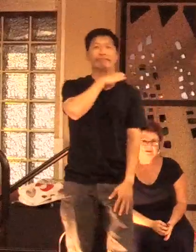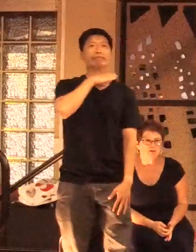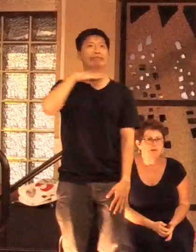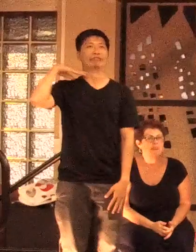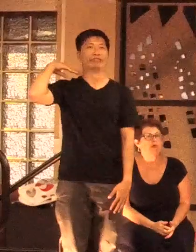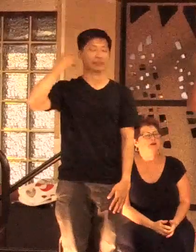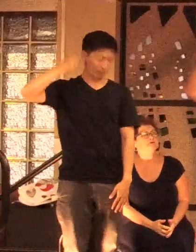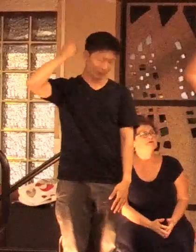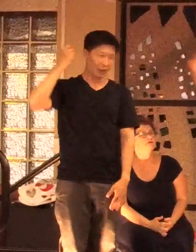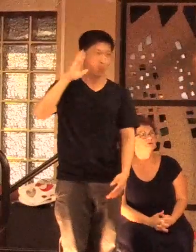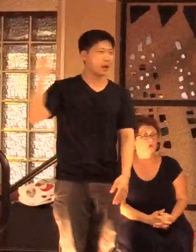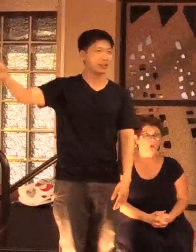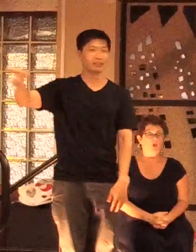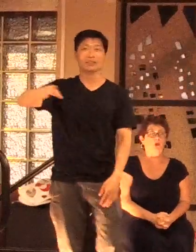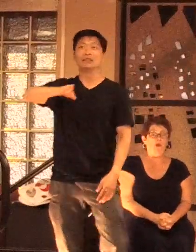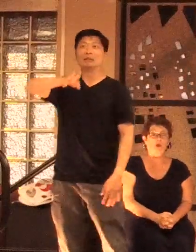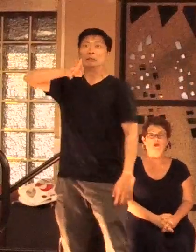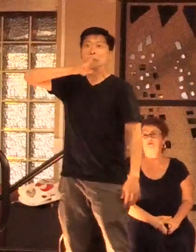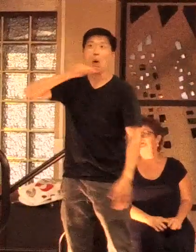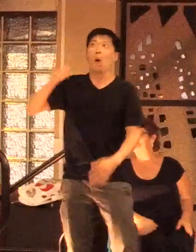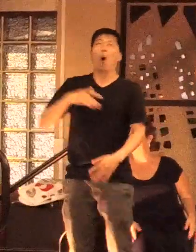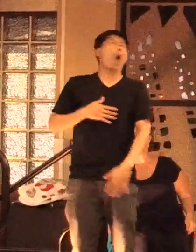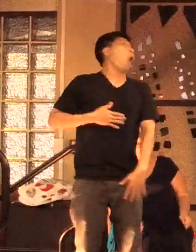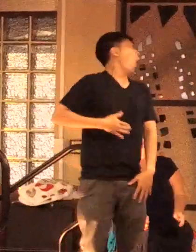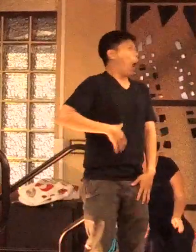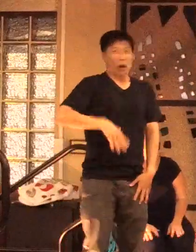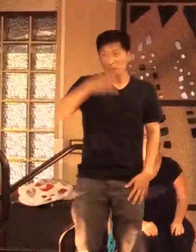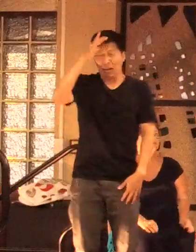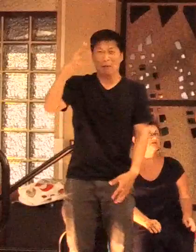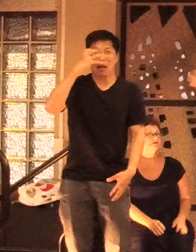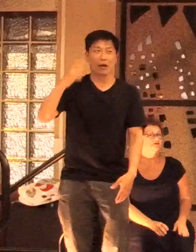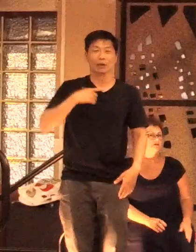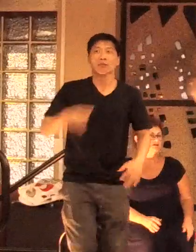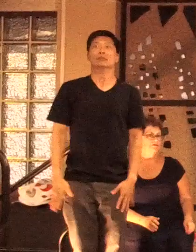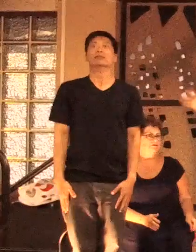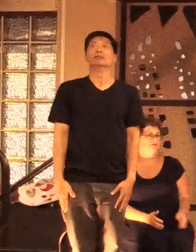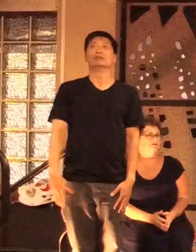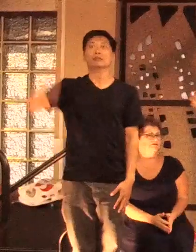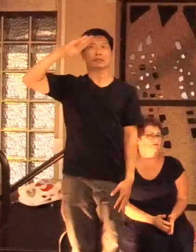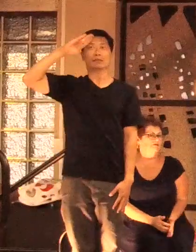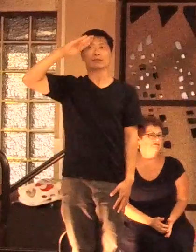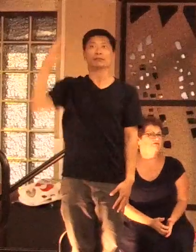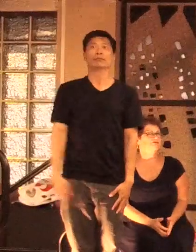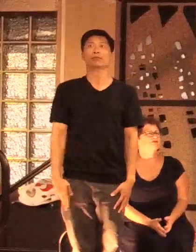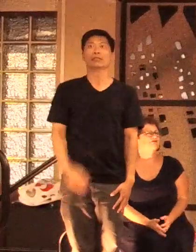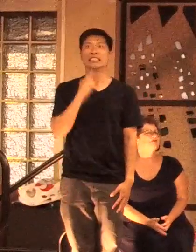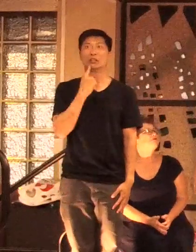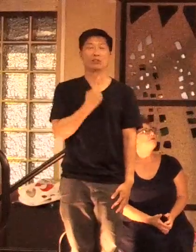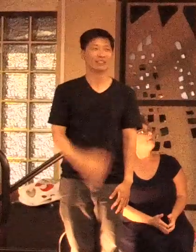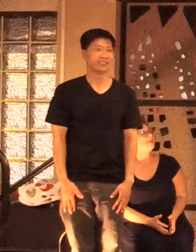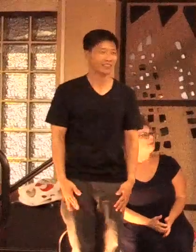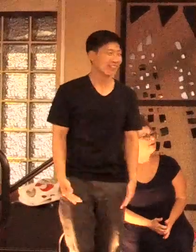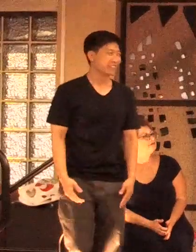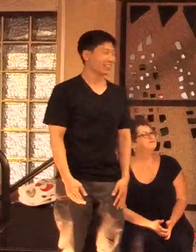he makes that noise on the balls. That's bad. We gotta be serious. We can't play around anymore. We gotta be serious. So